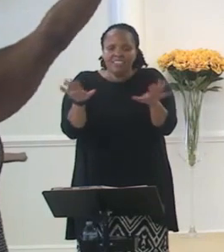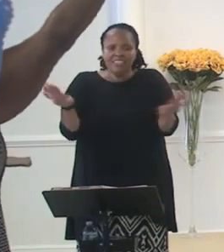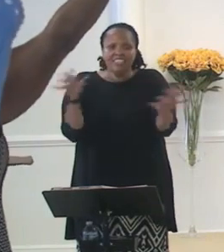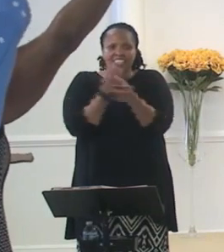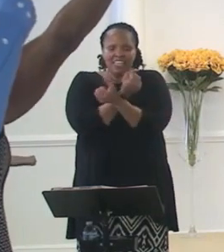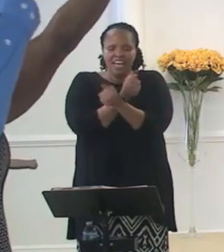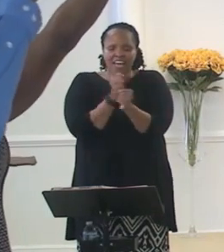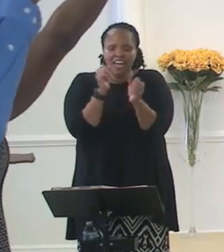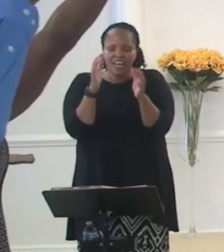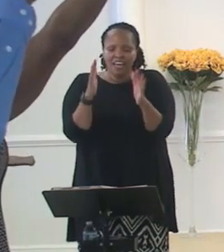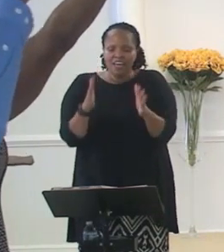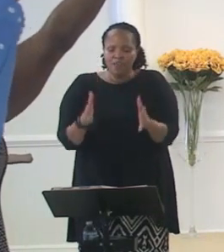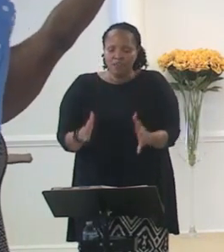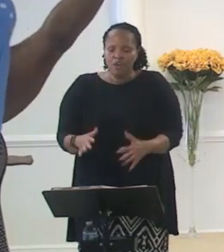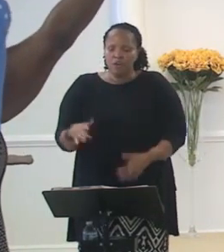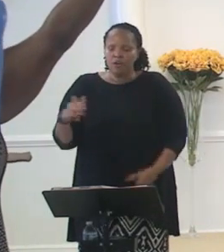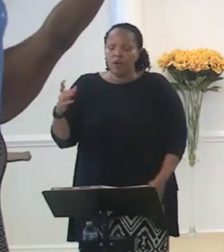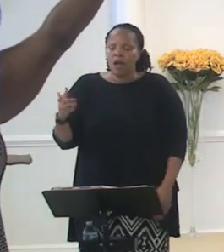blessed